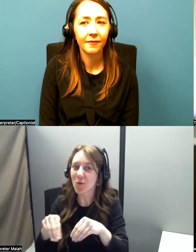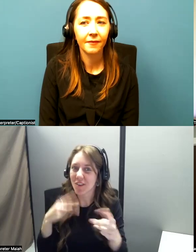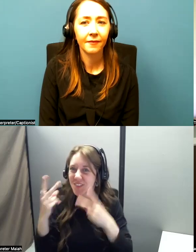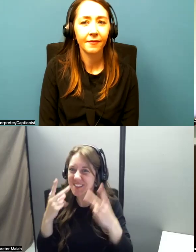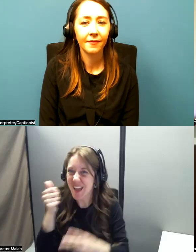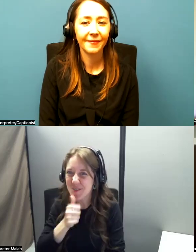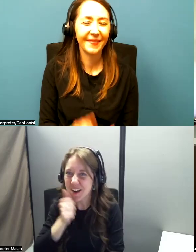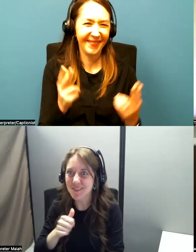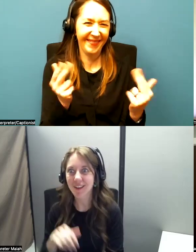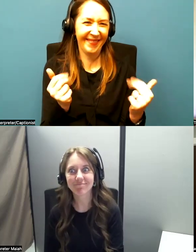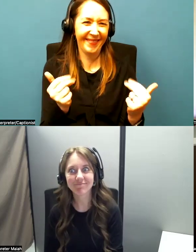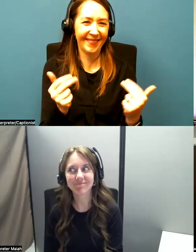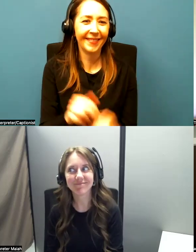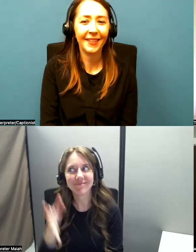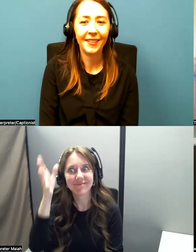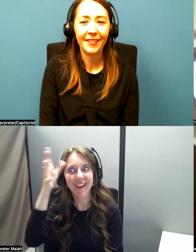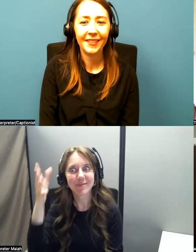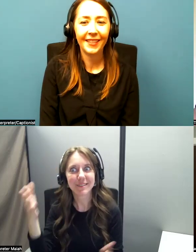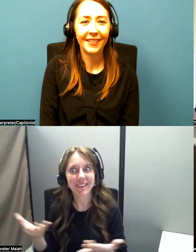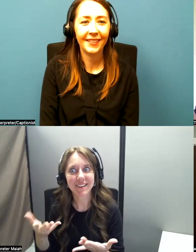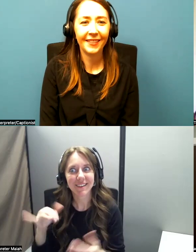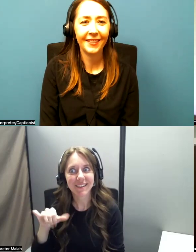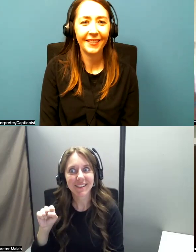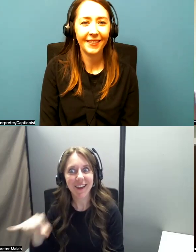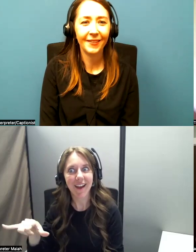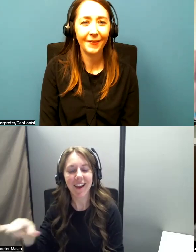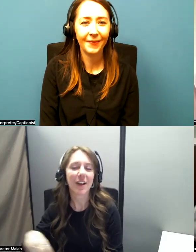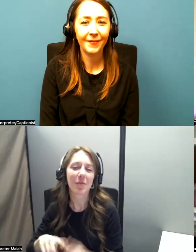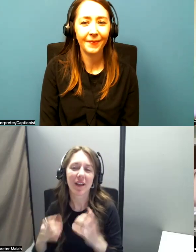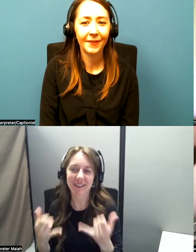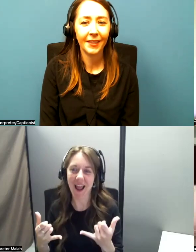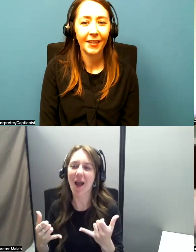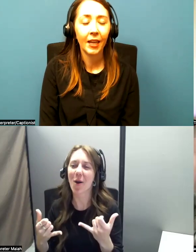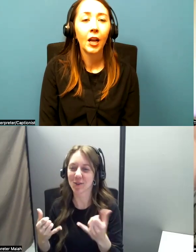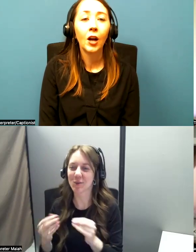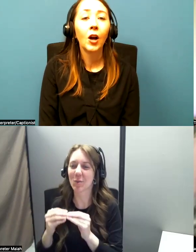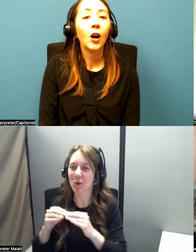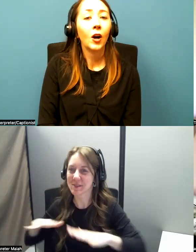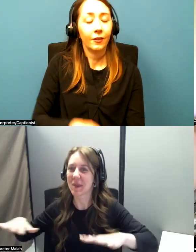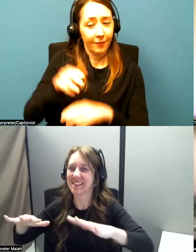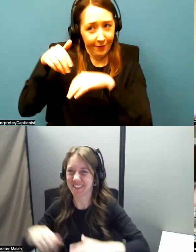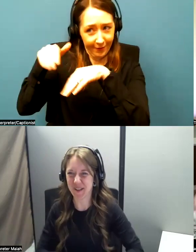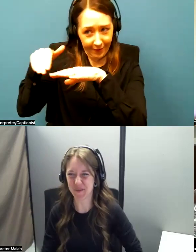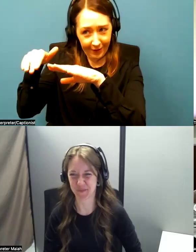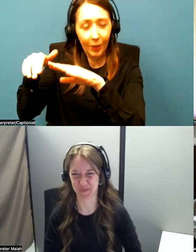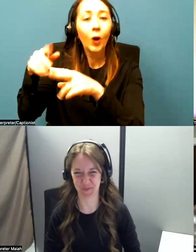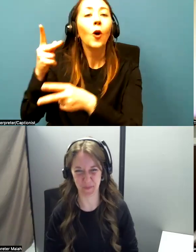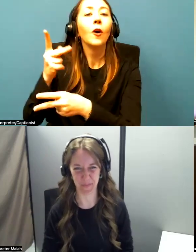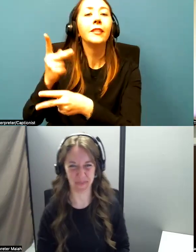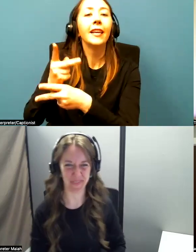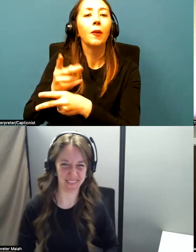there. But now he's based up. Say, So you it's say, all right, over. go take one of my dogs for a